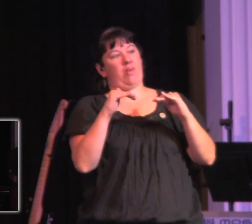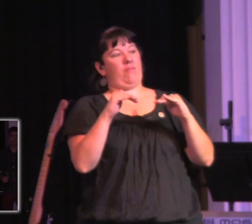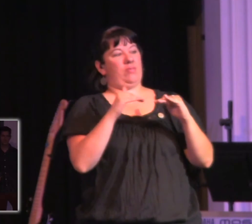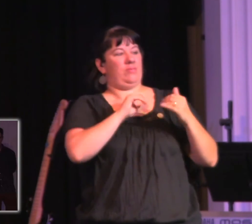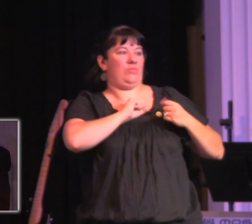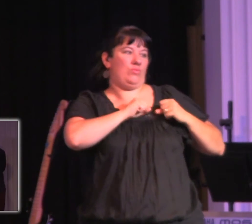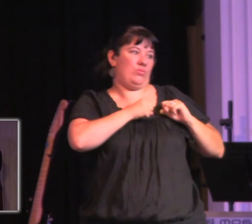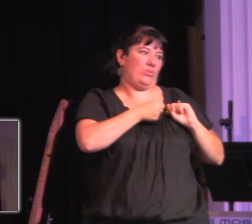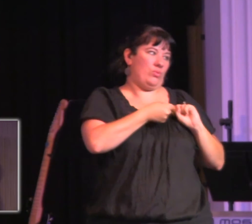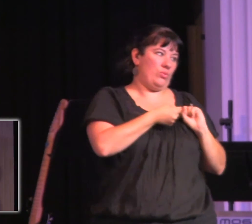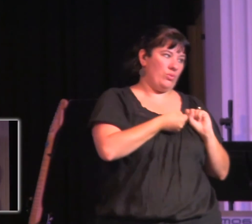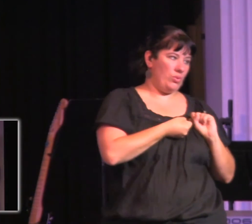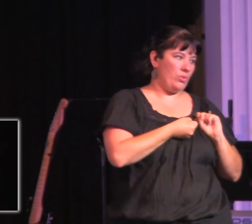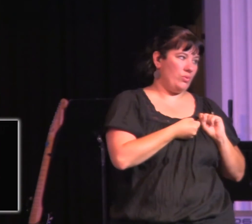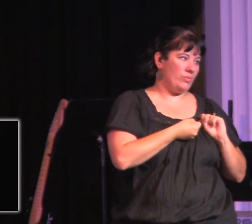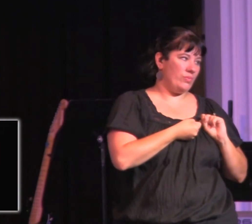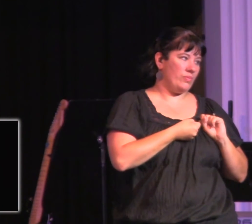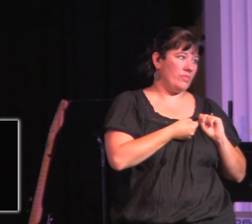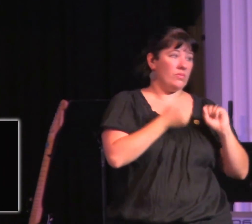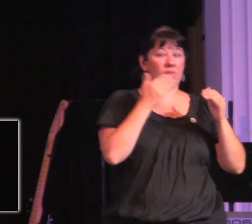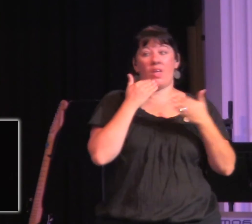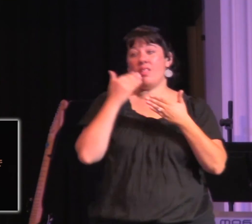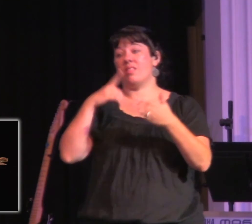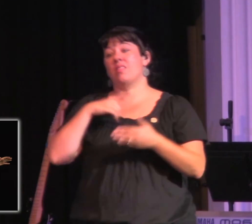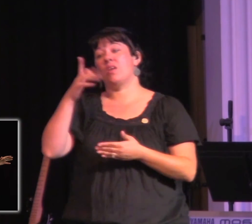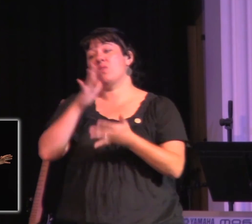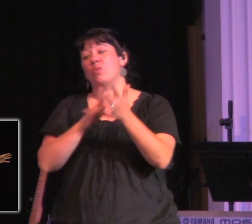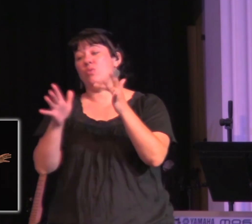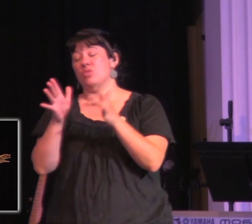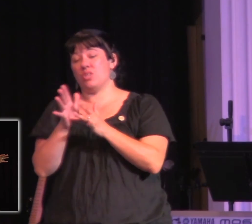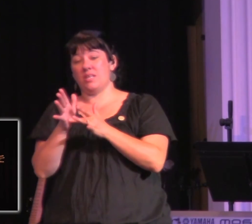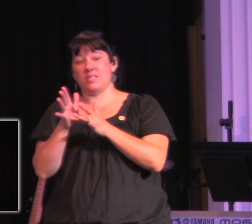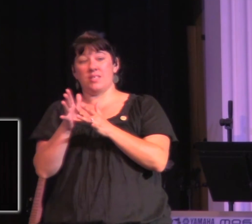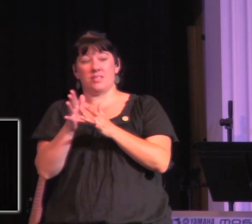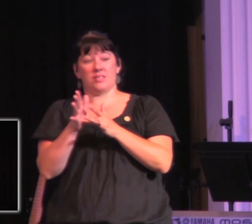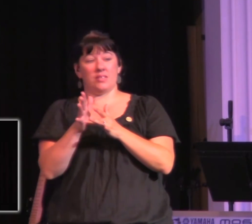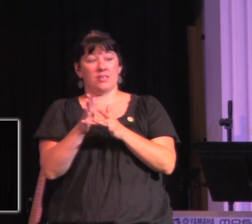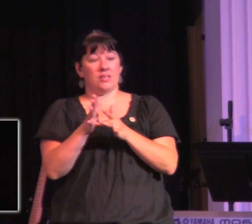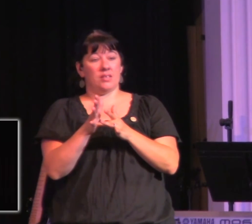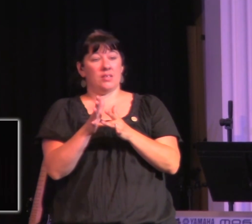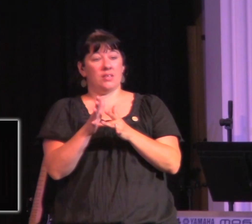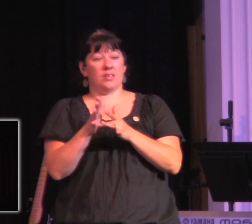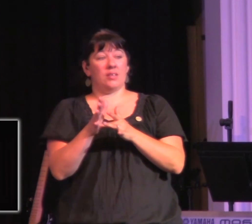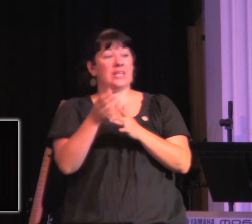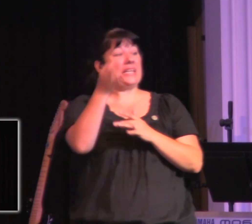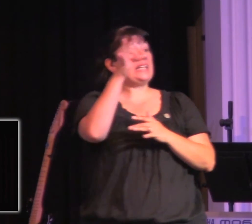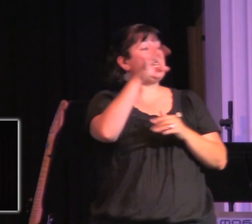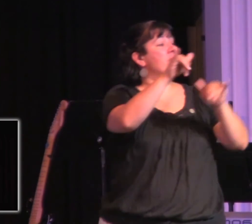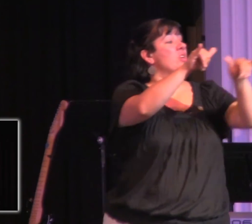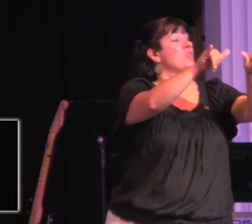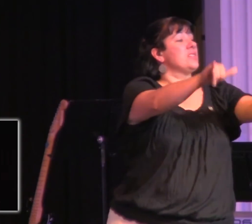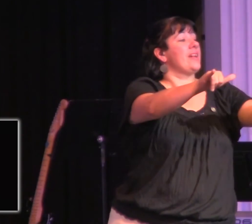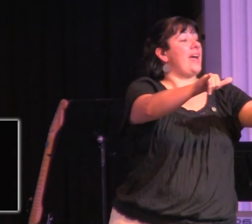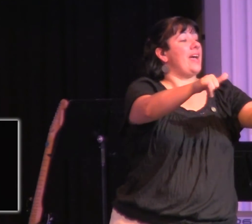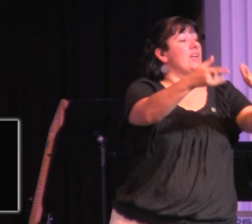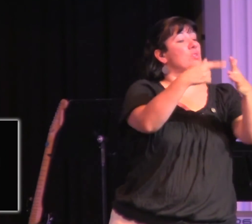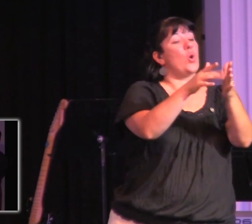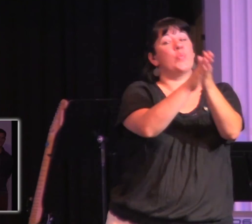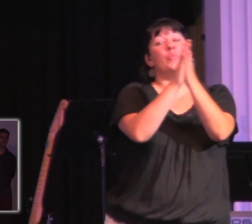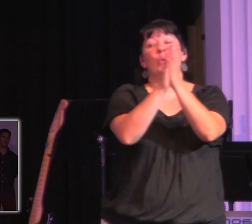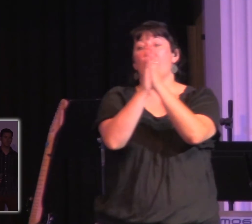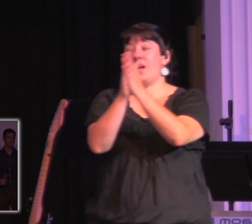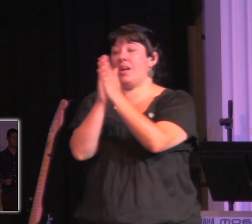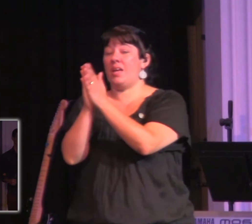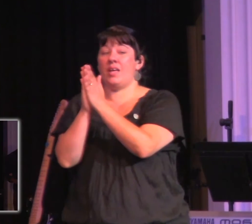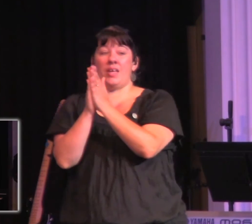Thank you, Lord Jesus. Thank you, Lord Jesus. Would you do me a favor and just begin to pray as they come up here? Would you just begin to pray that they